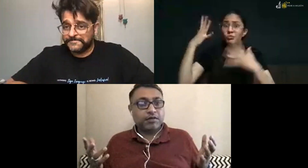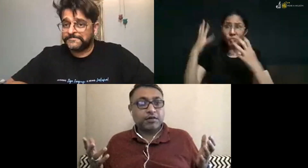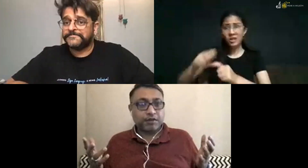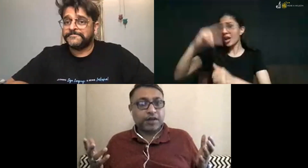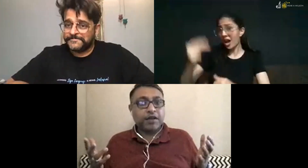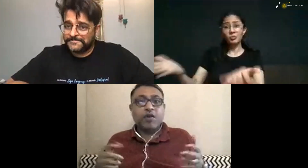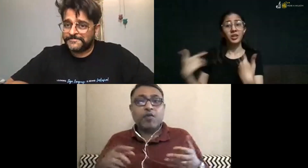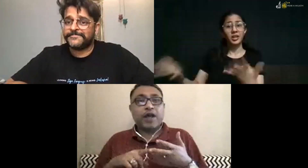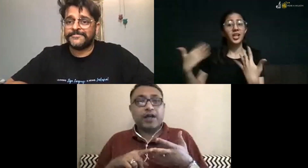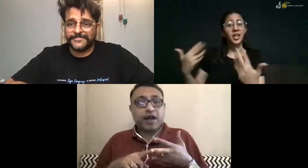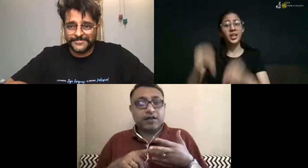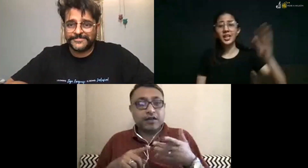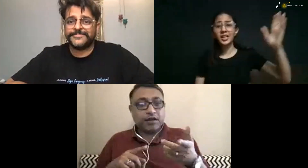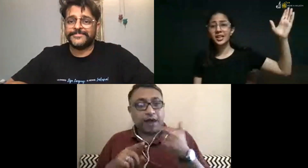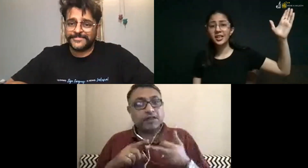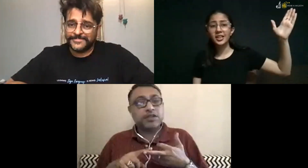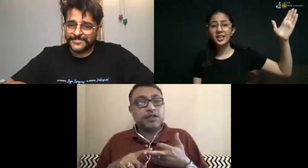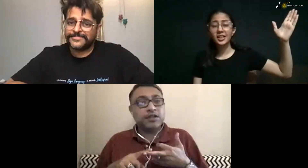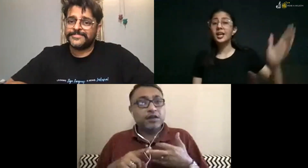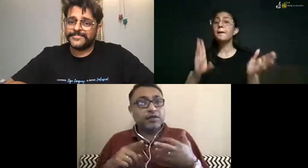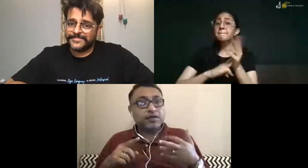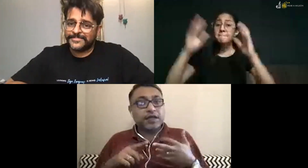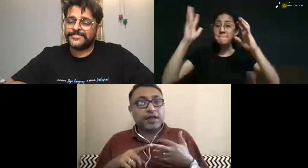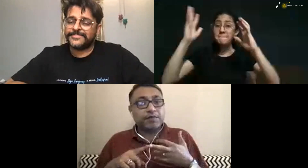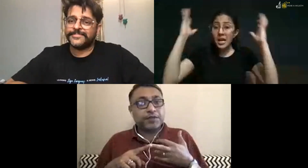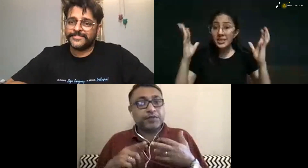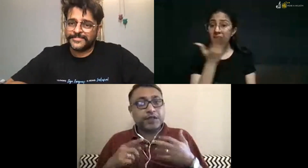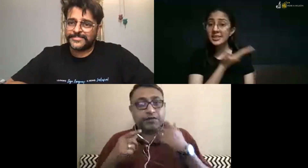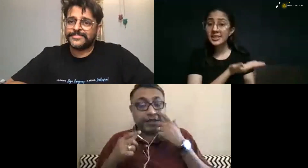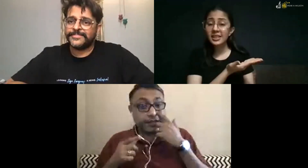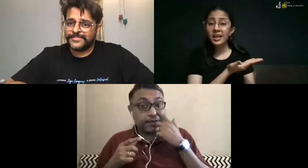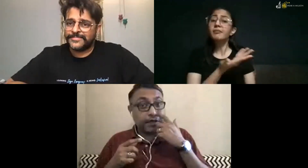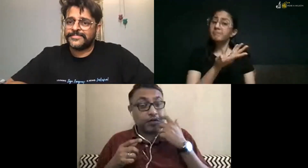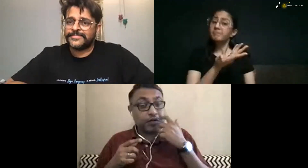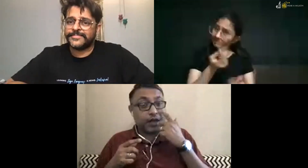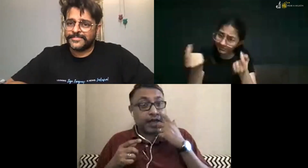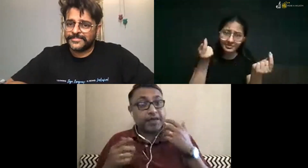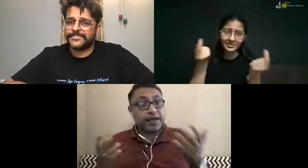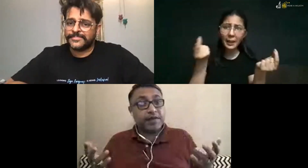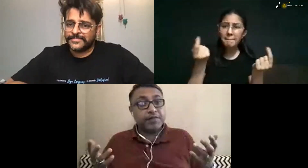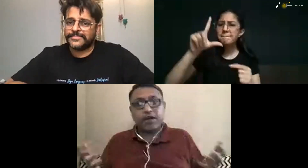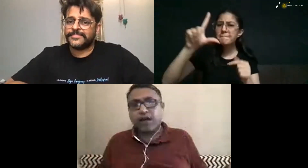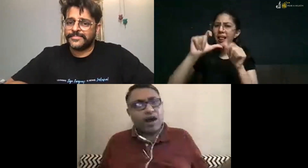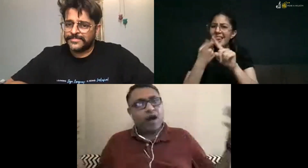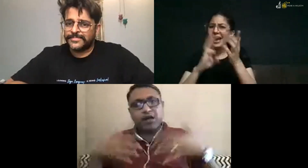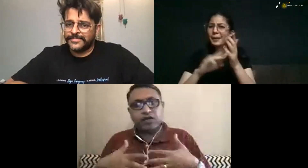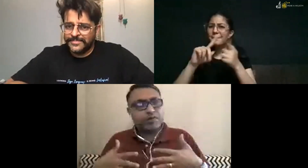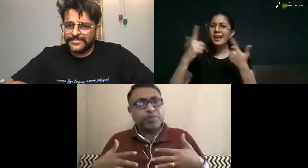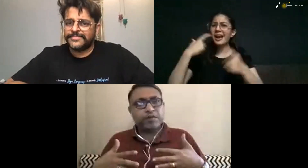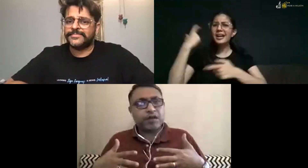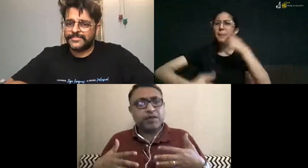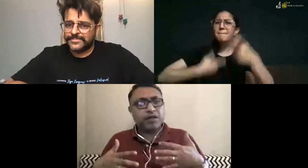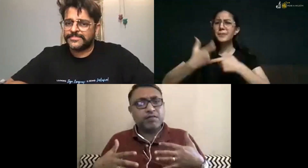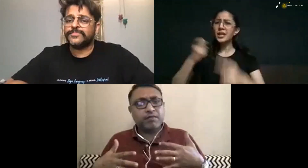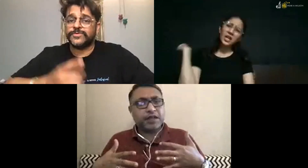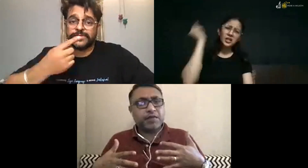Right, right? right, Why can't Mansi set up something very similar to a Lakme Academy where hundreds of people will